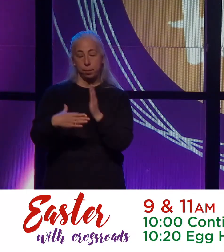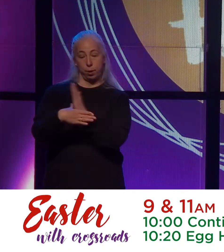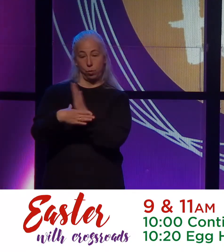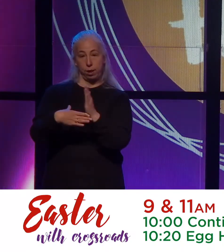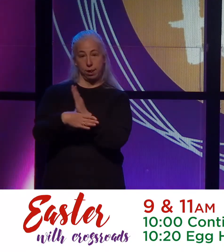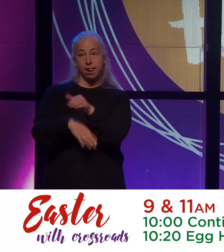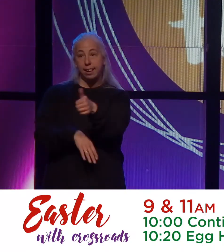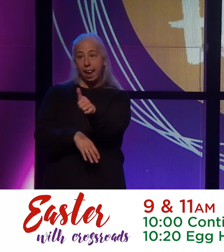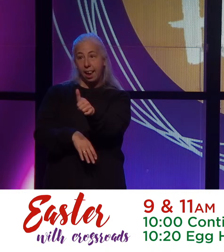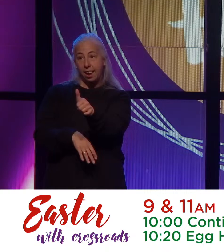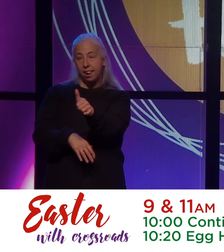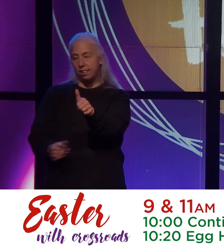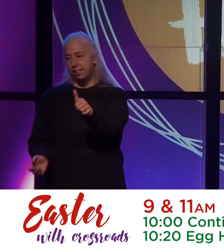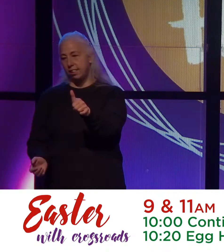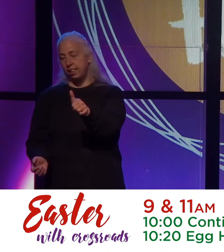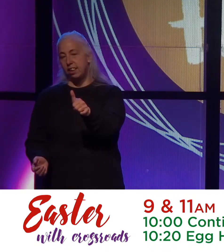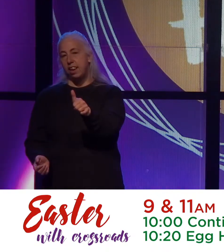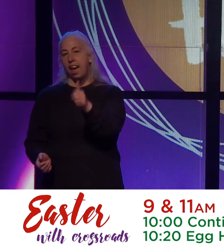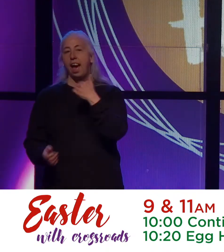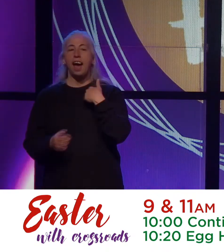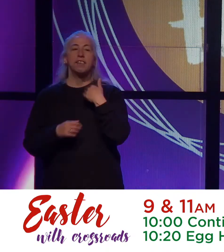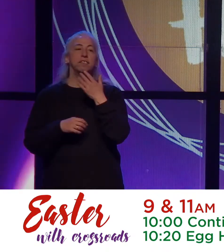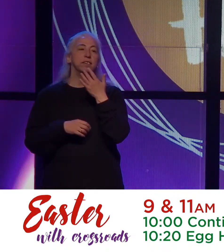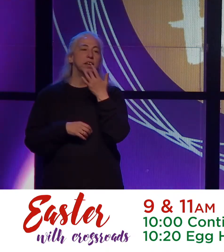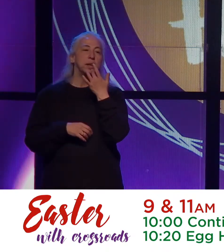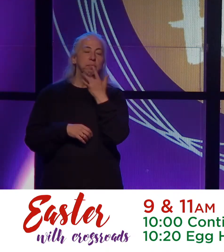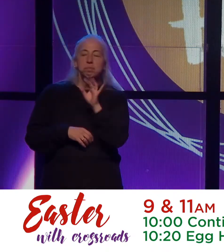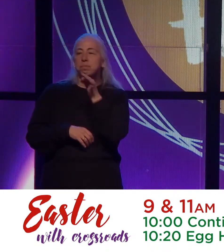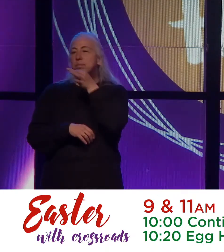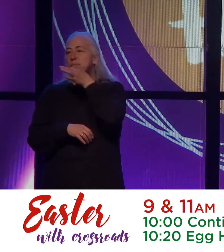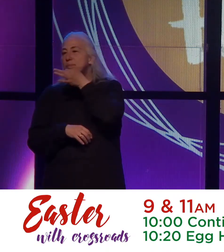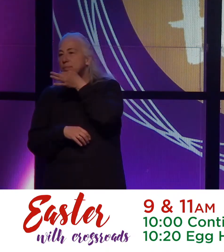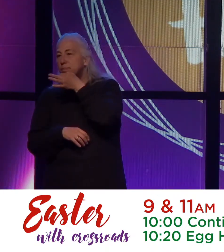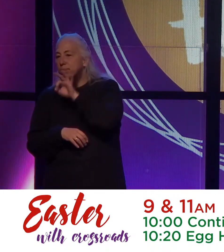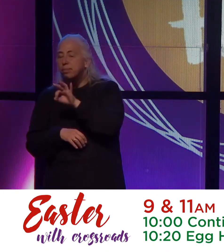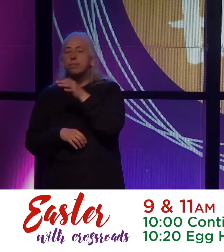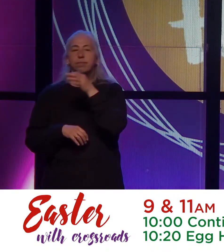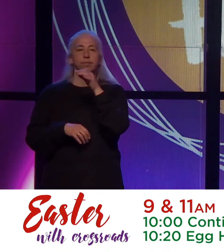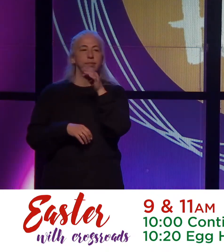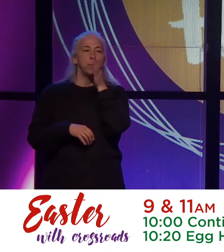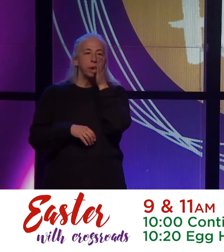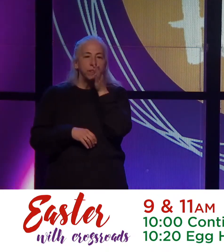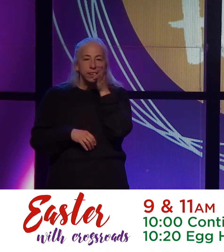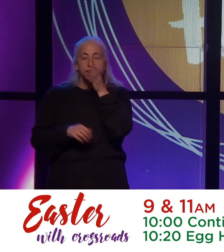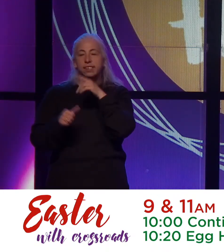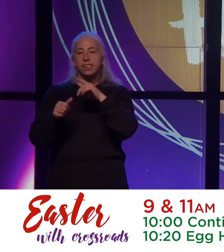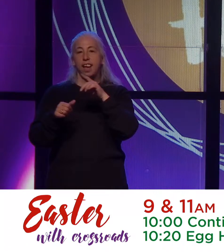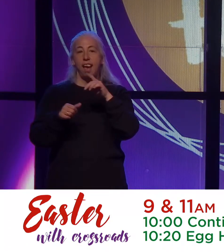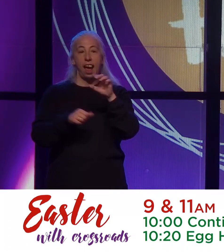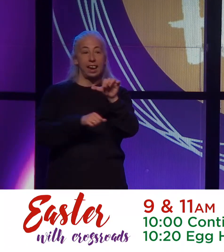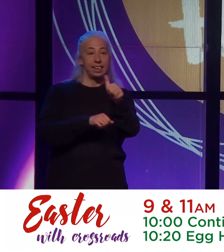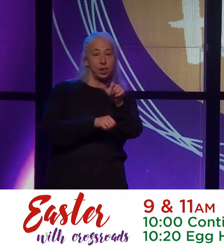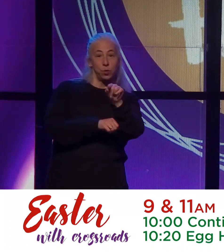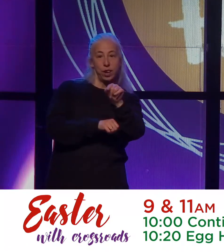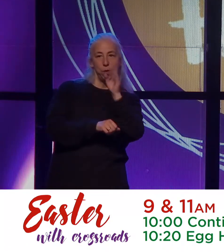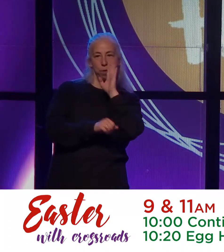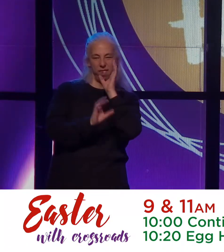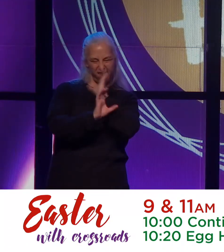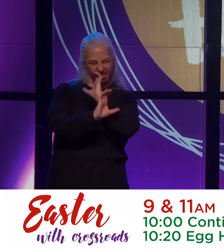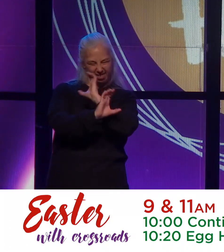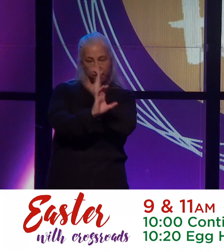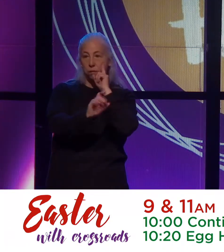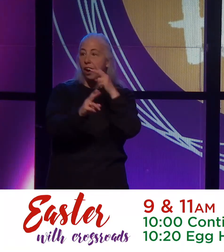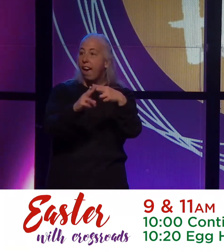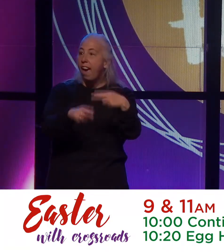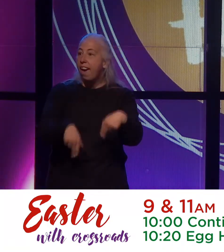we're going to share a light continental breakfast before the big Easter egg hunt for kids at 10:20. So whether